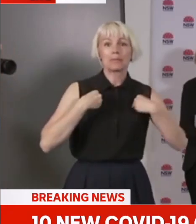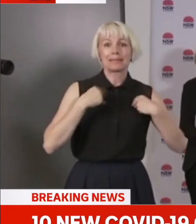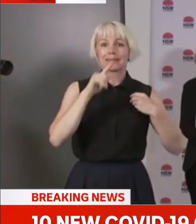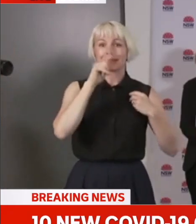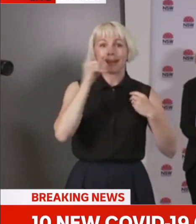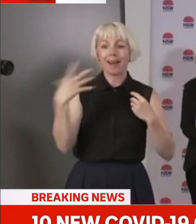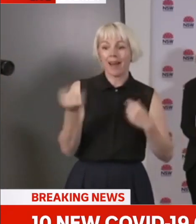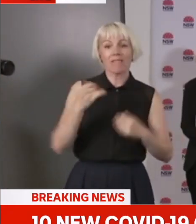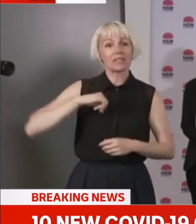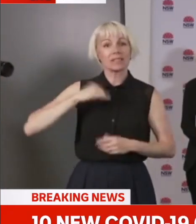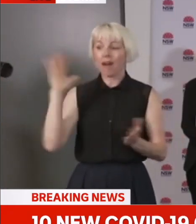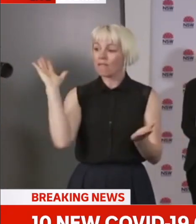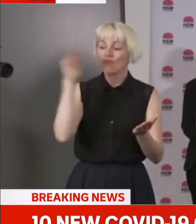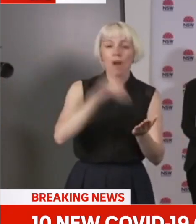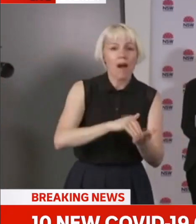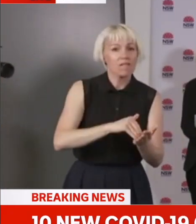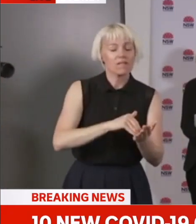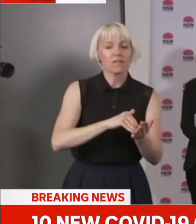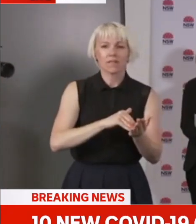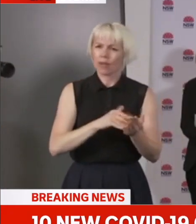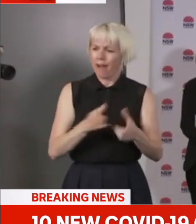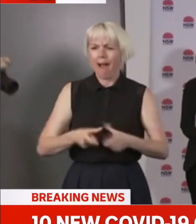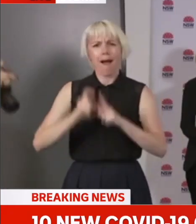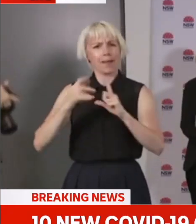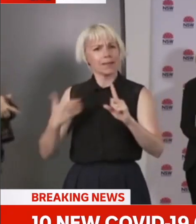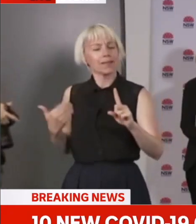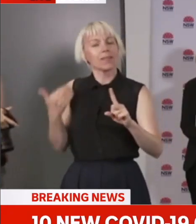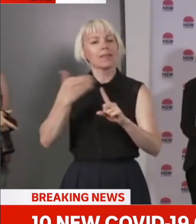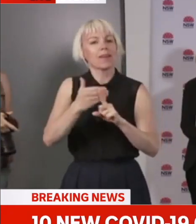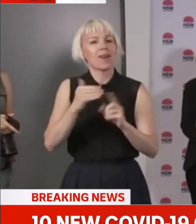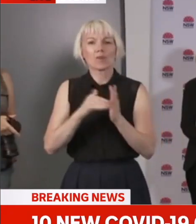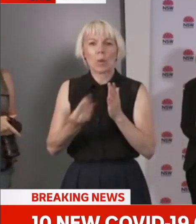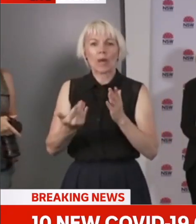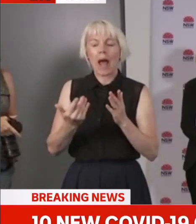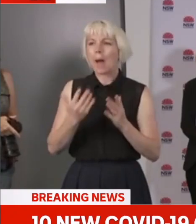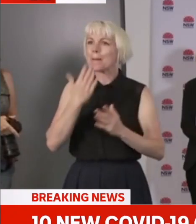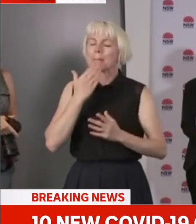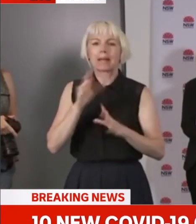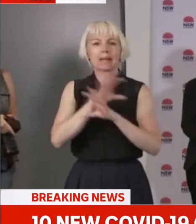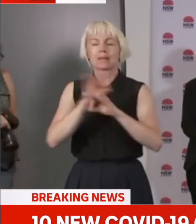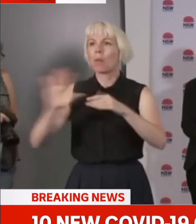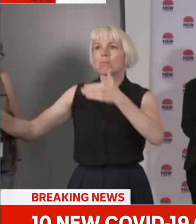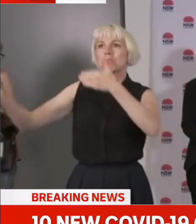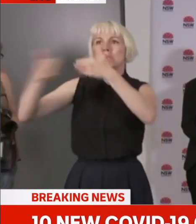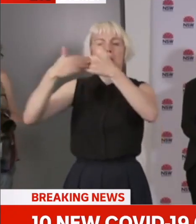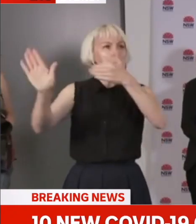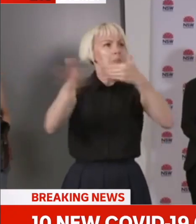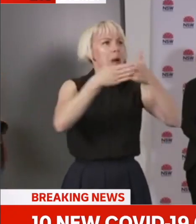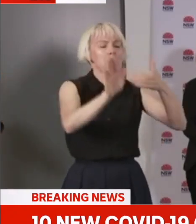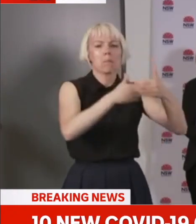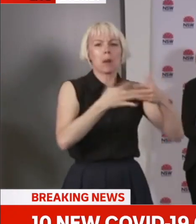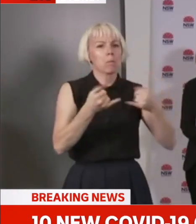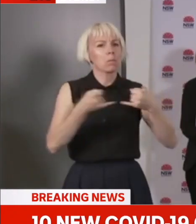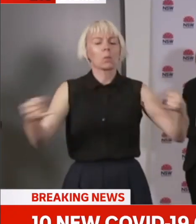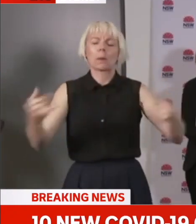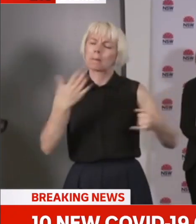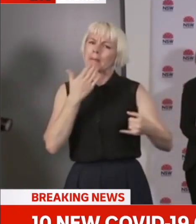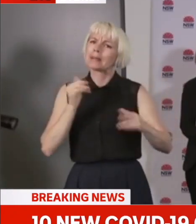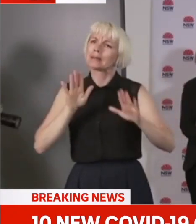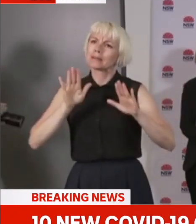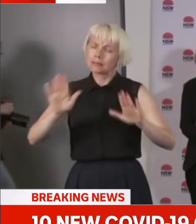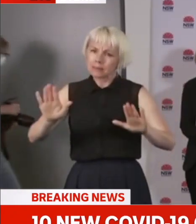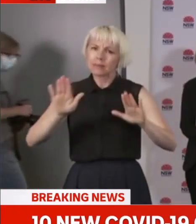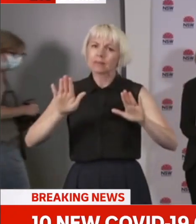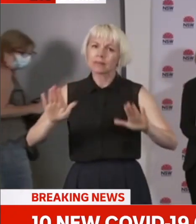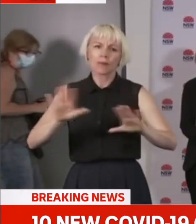just ask everybody to consider that and to have a response which is measured compared to what's going on in New South Wales. But